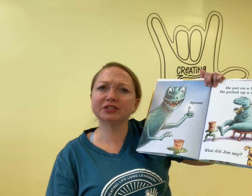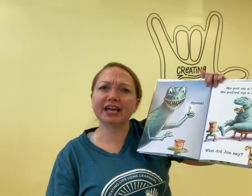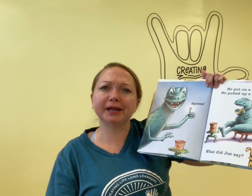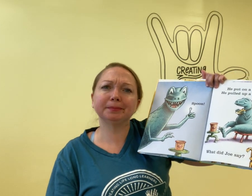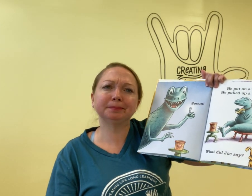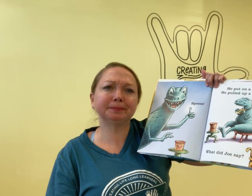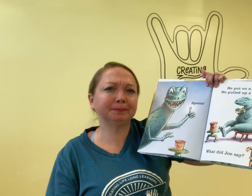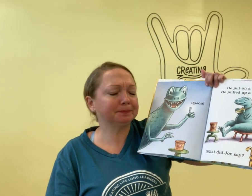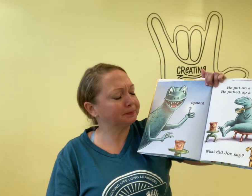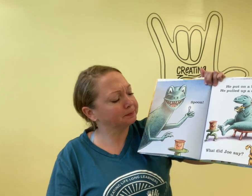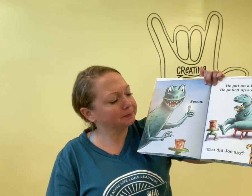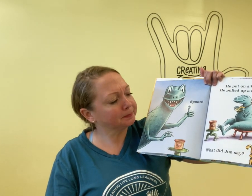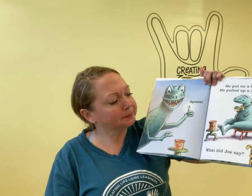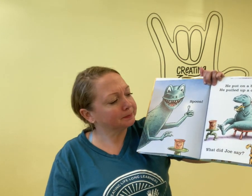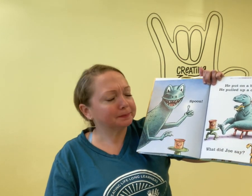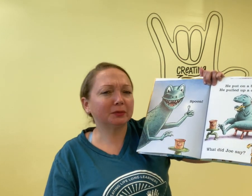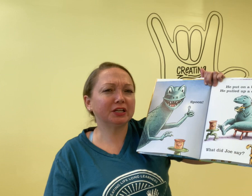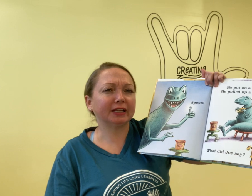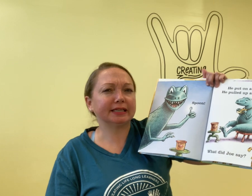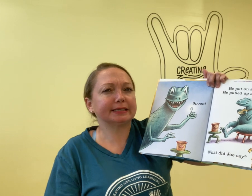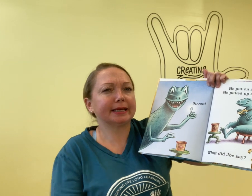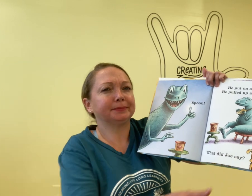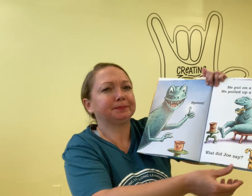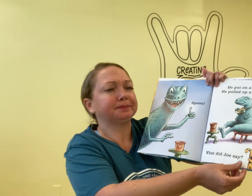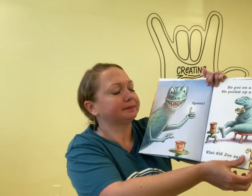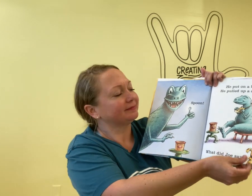say? What do you think he said?